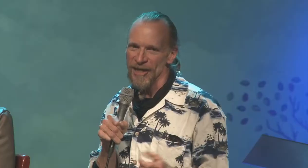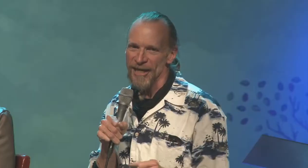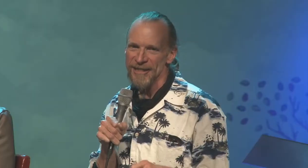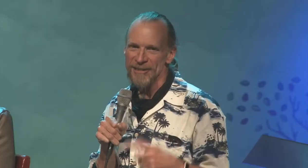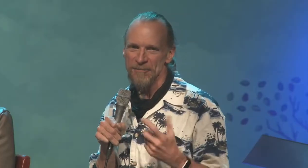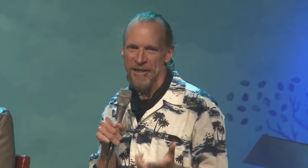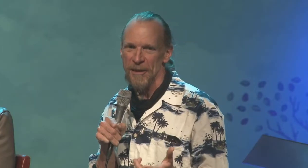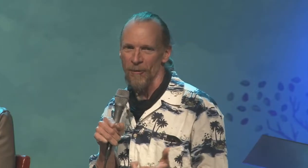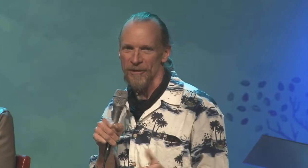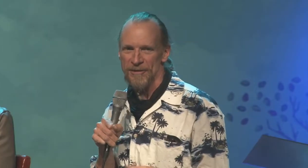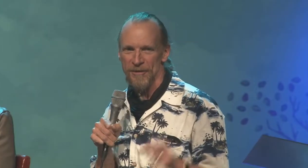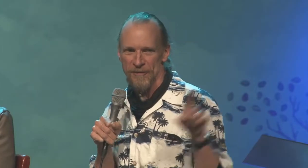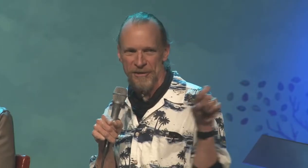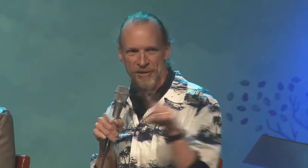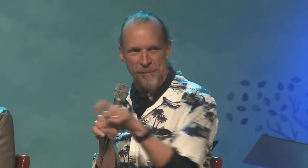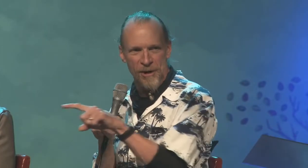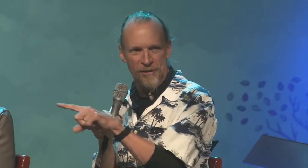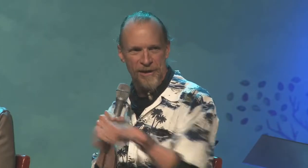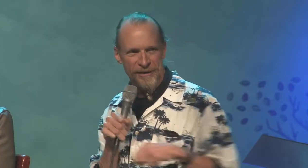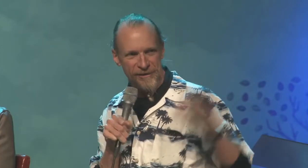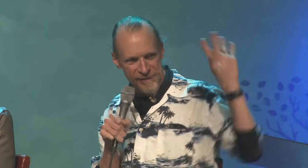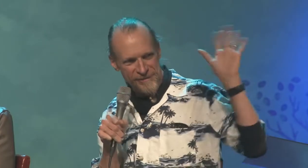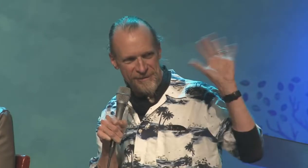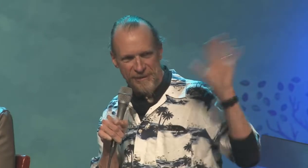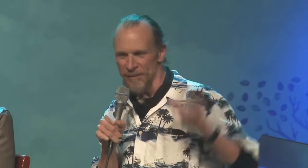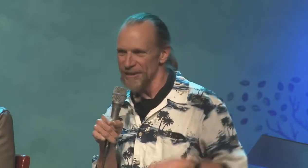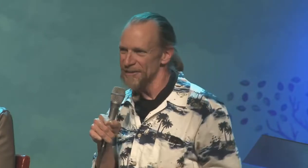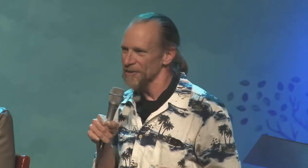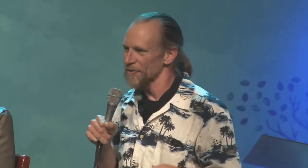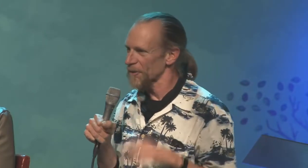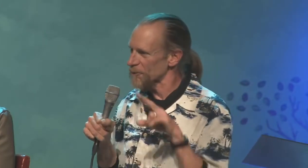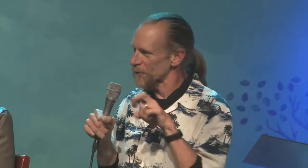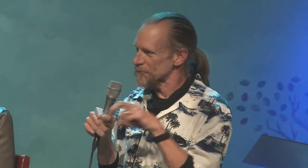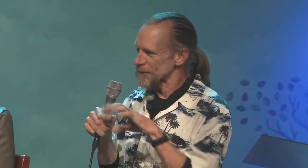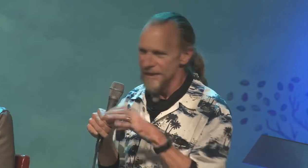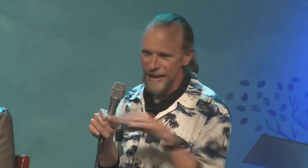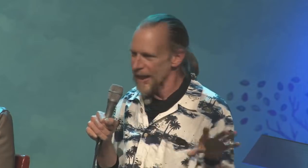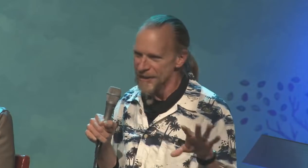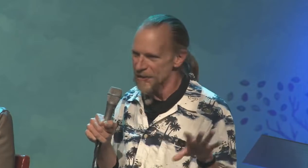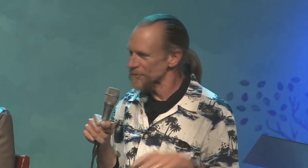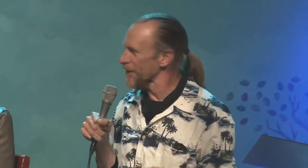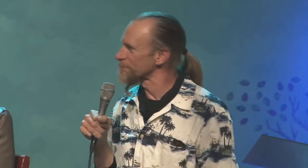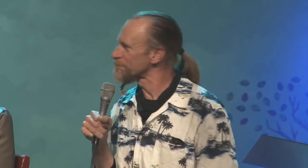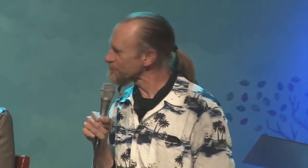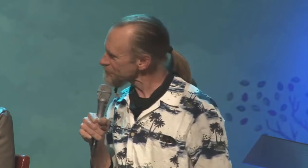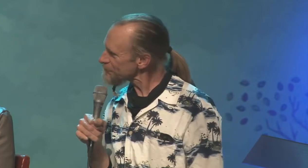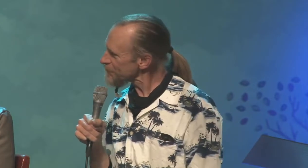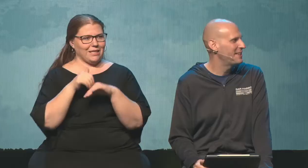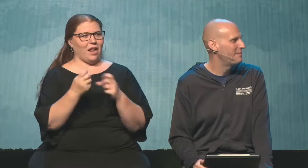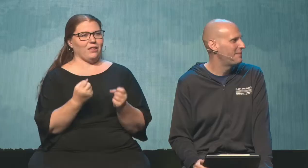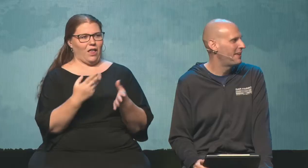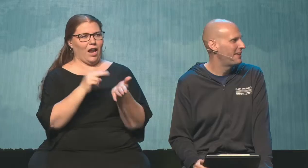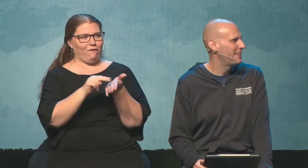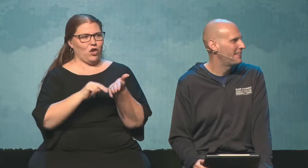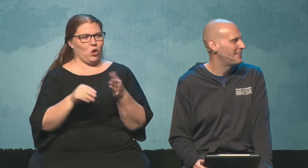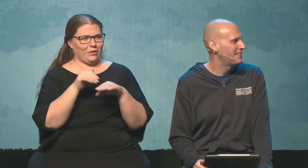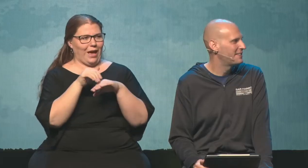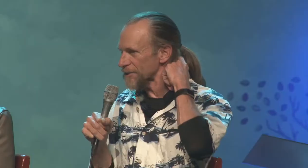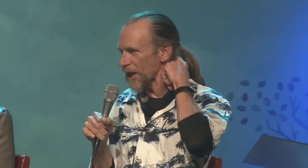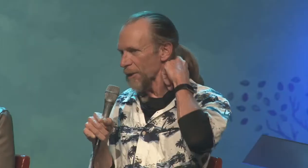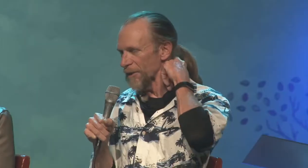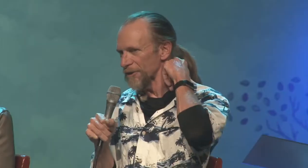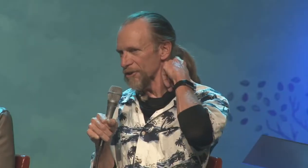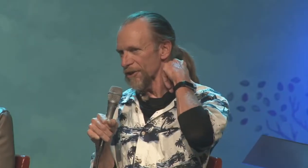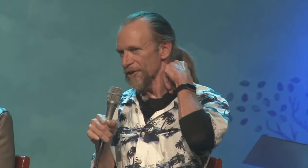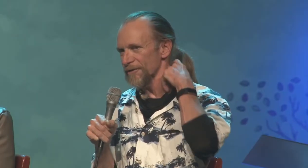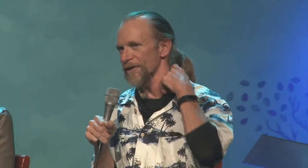host online some Sunday mornings, so if you see Jimbo on there, that's me. So I'm the one who sends a lot of notes out. Awesome. Yeah, and on my everyday